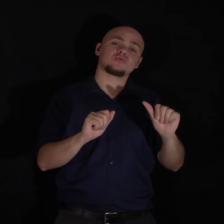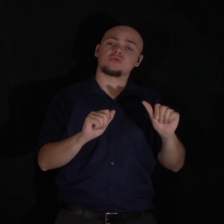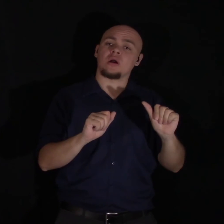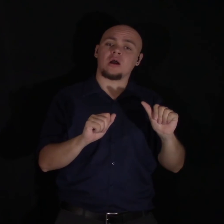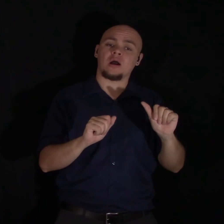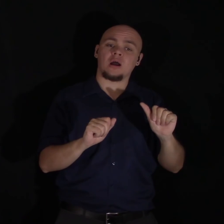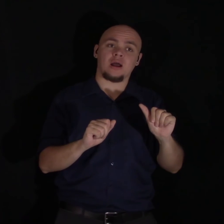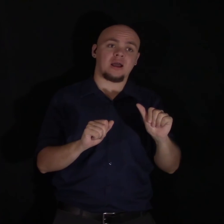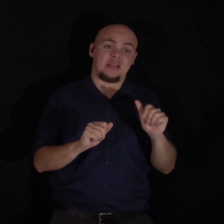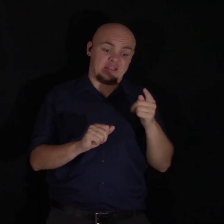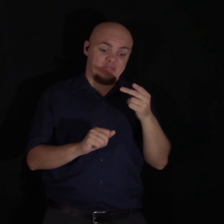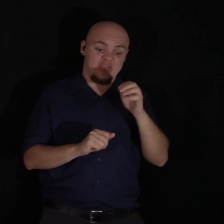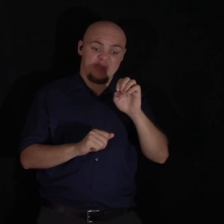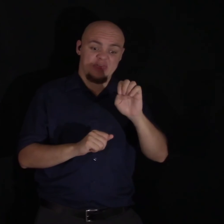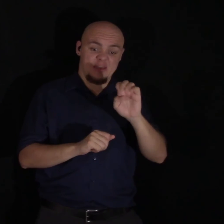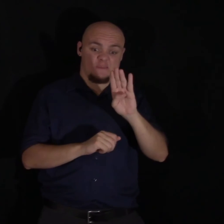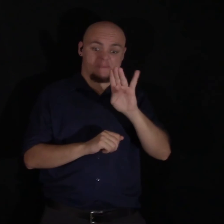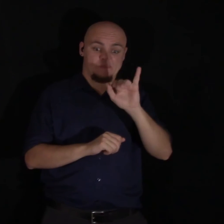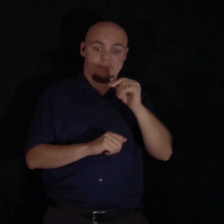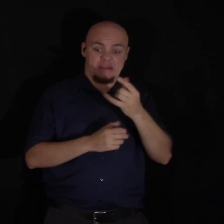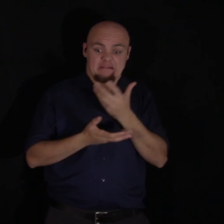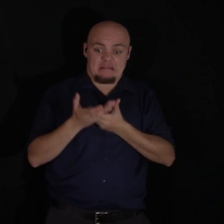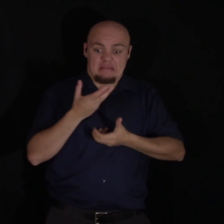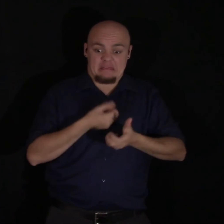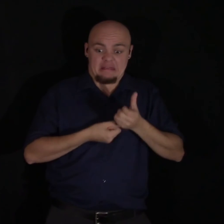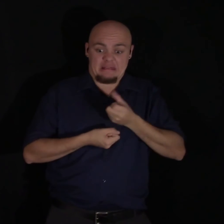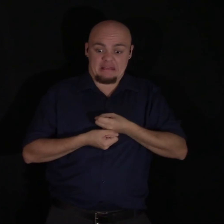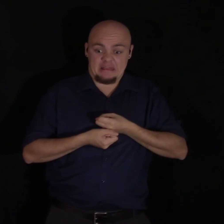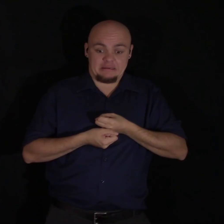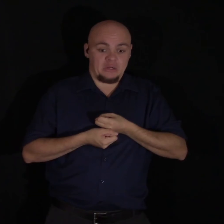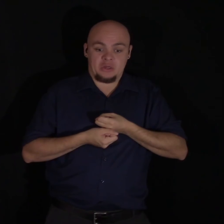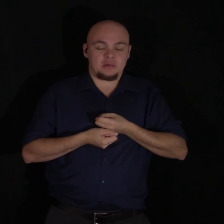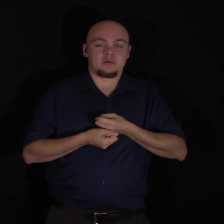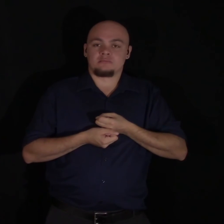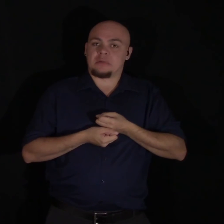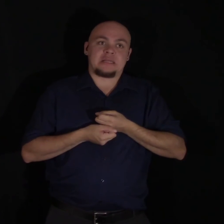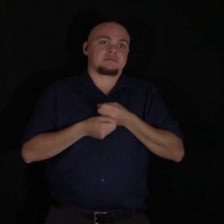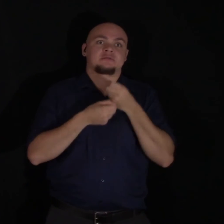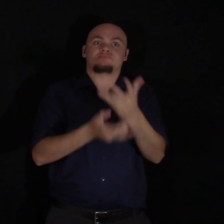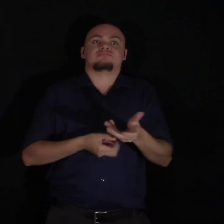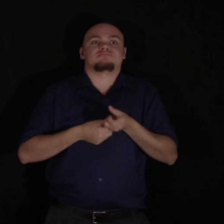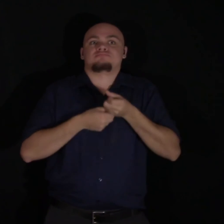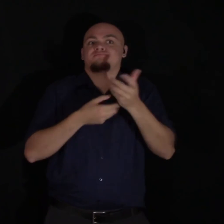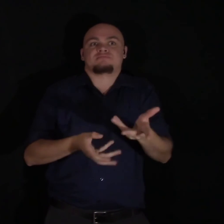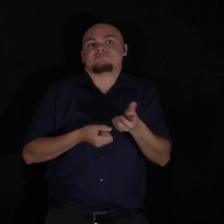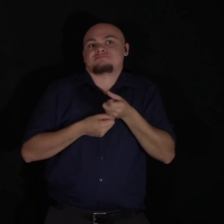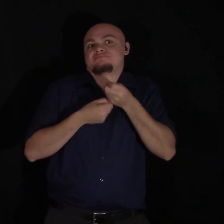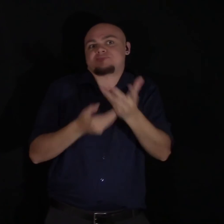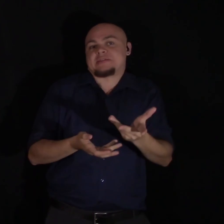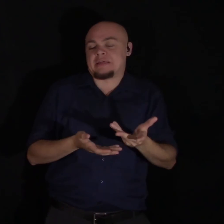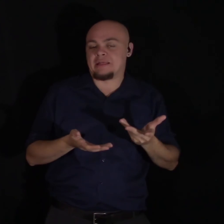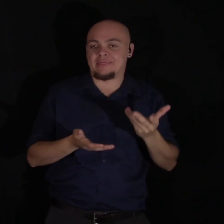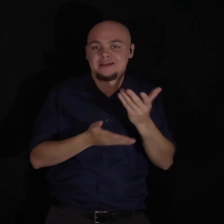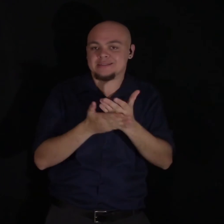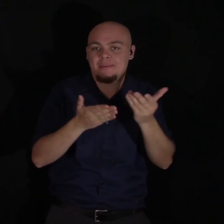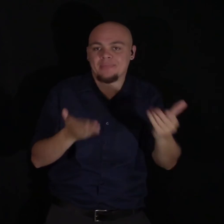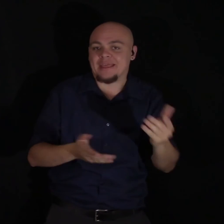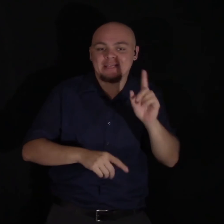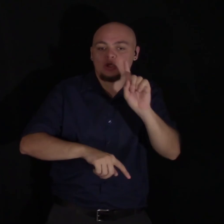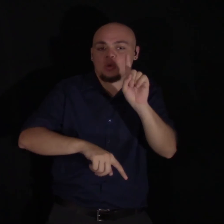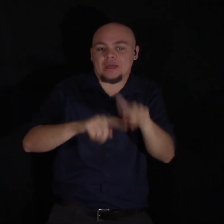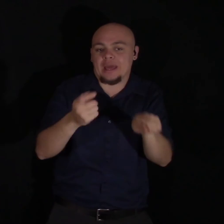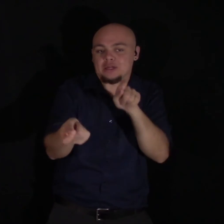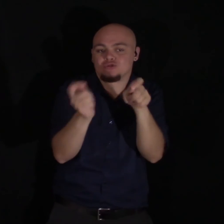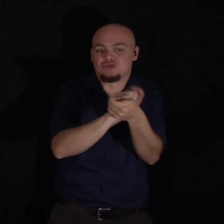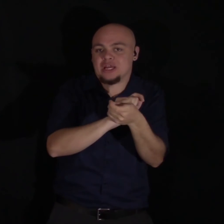current on the big, but hard as I try, there it is. There are some things we just can't change about ourselves, and that's a